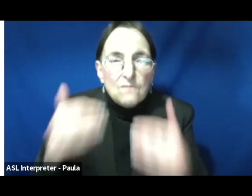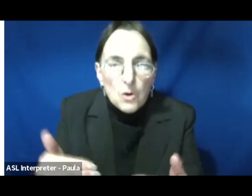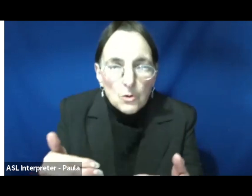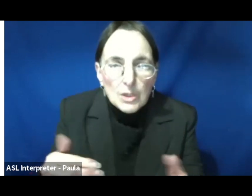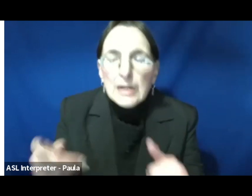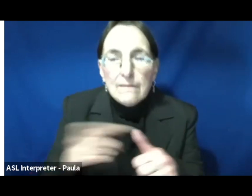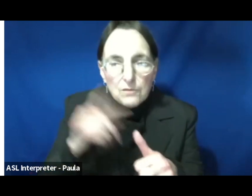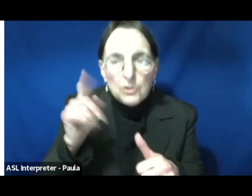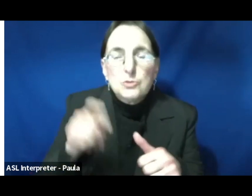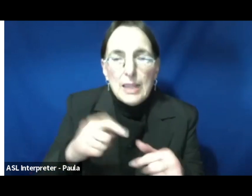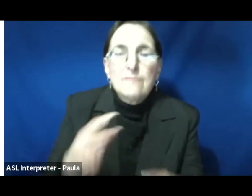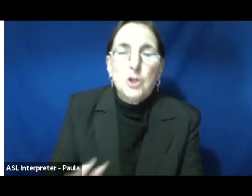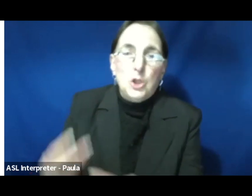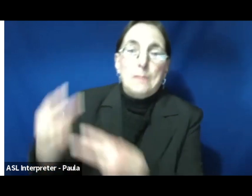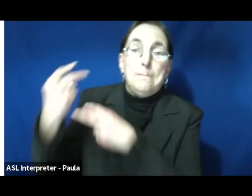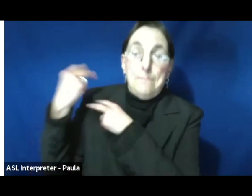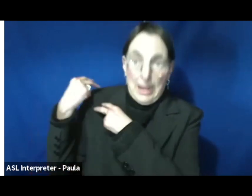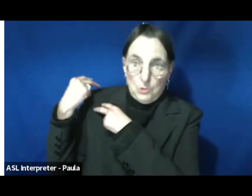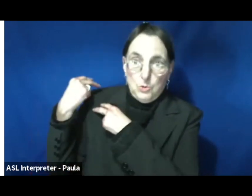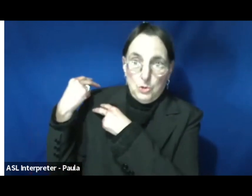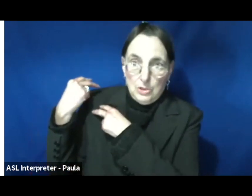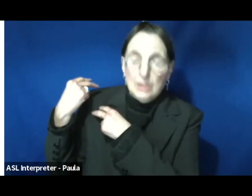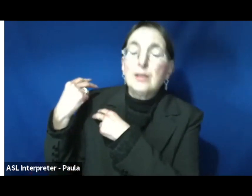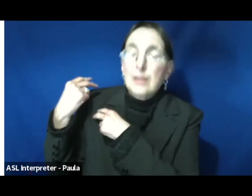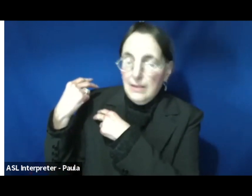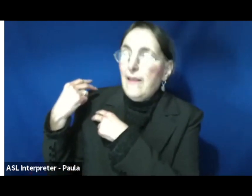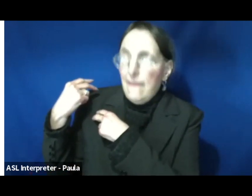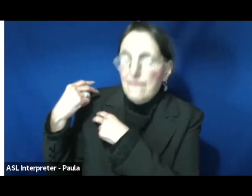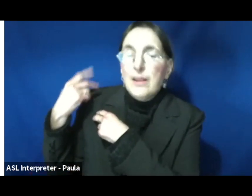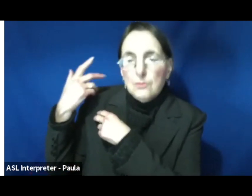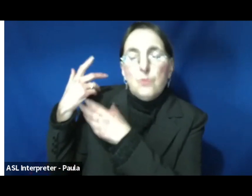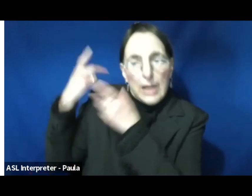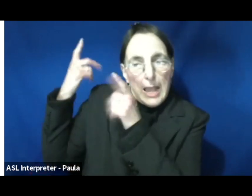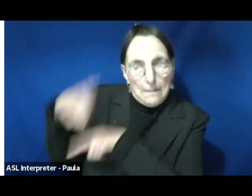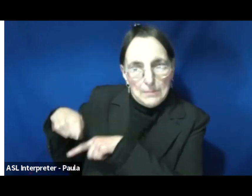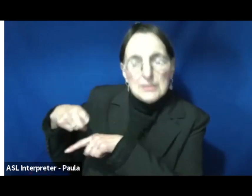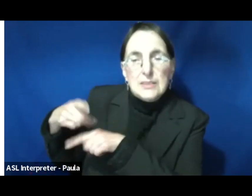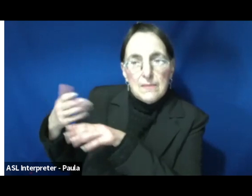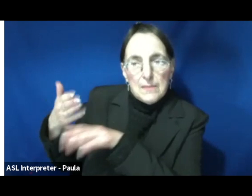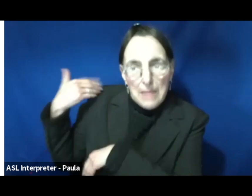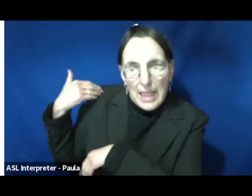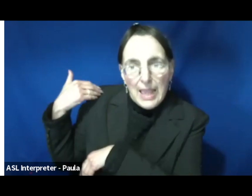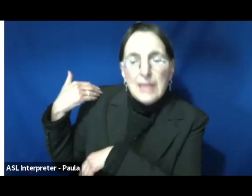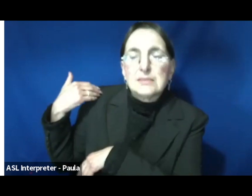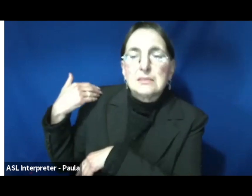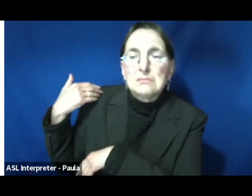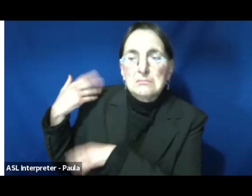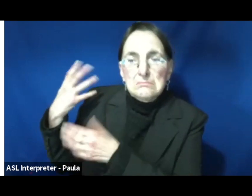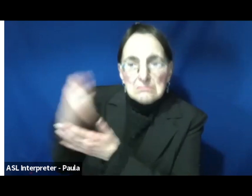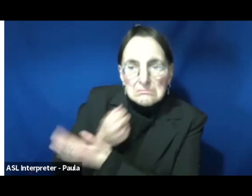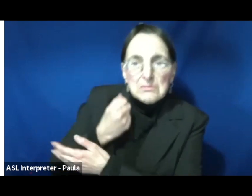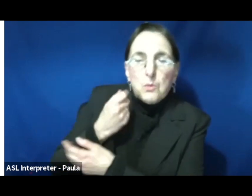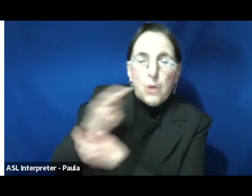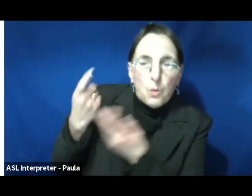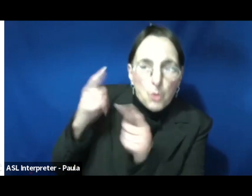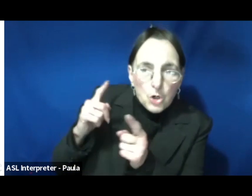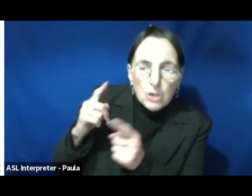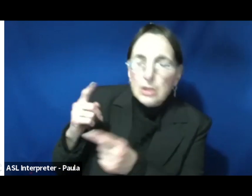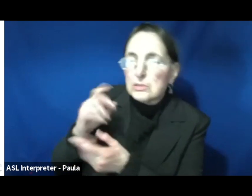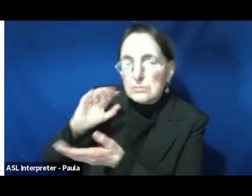can go forward with a clear mind that will address those things that happened in the past. Are you with me? So I invite all of